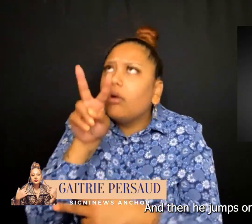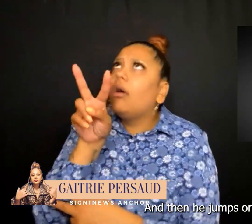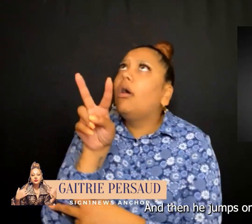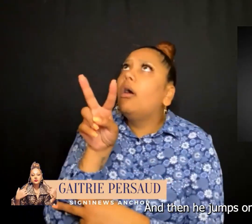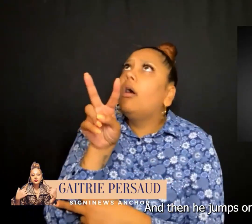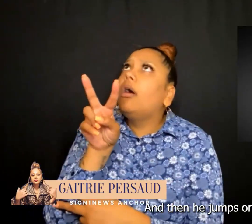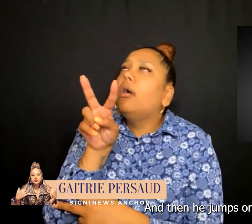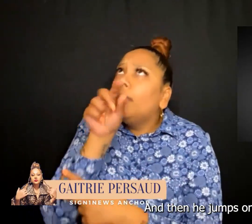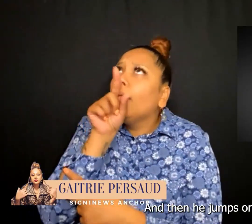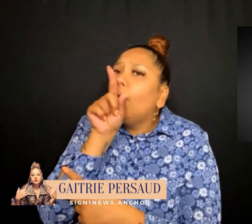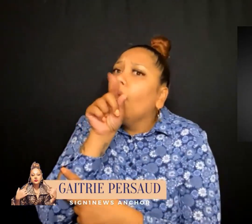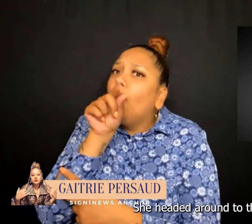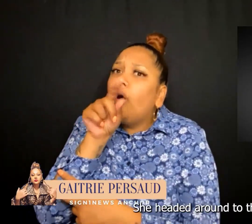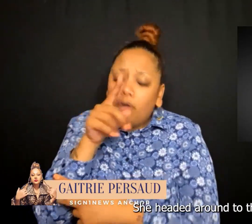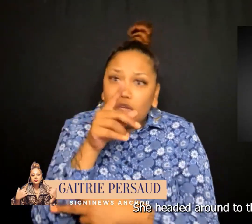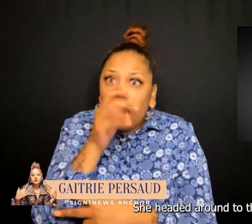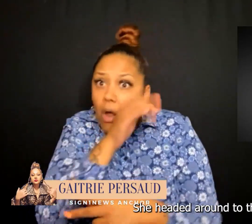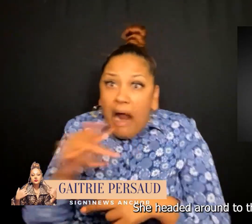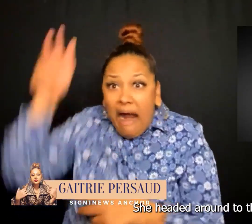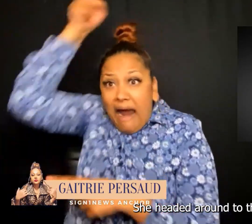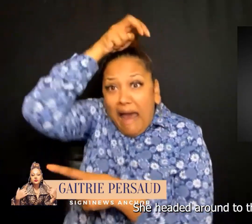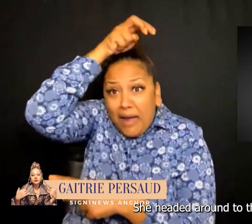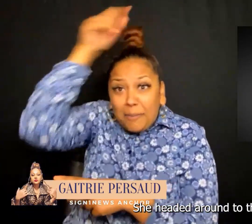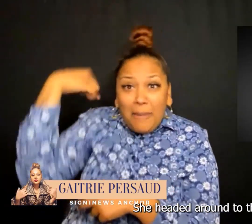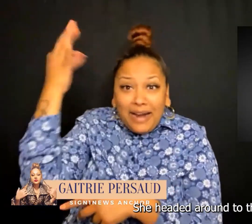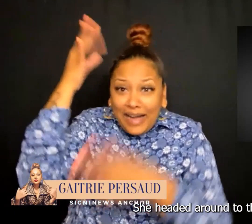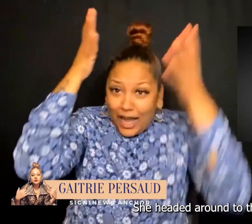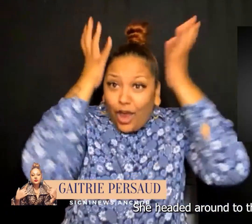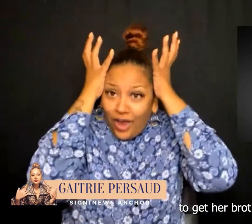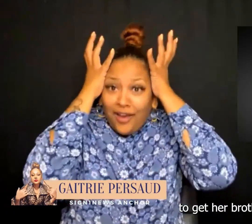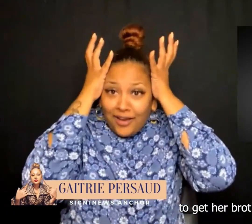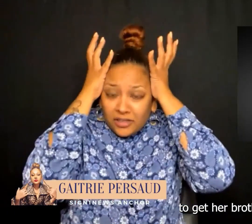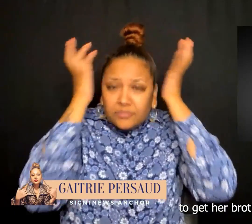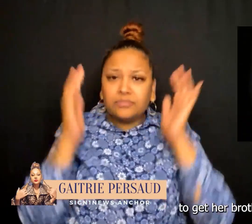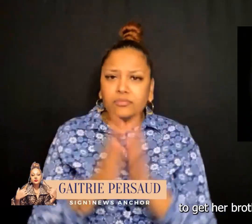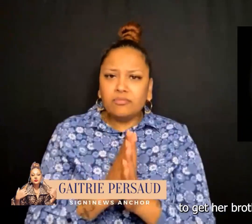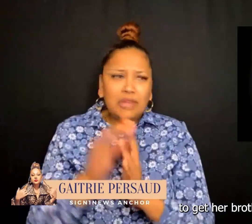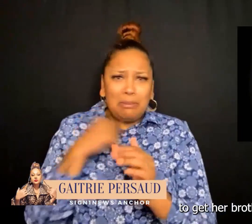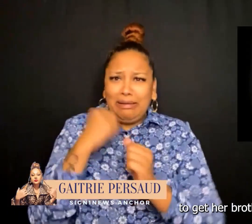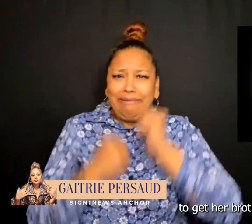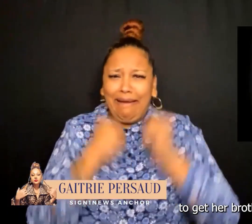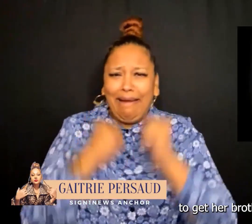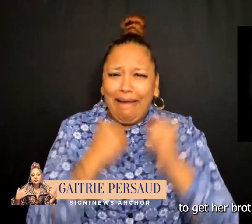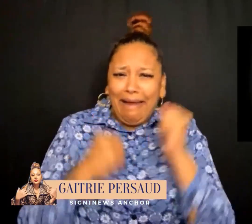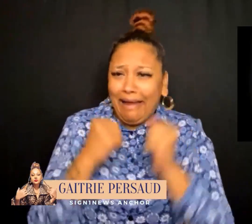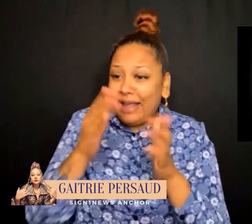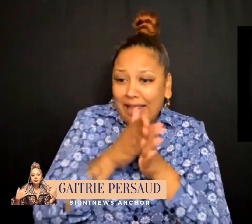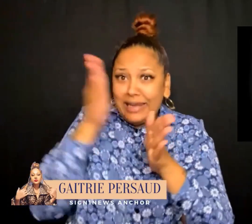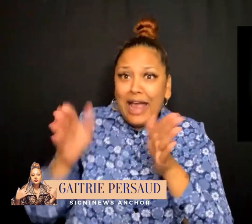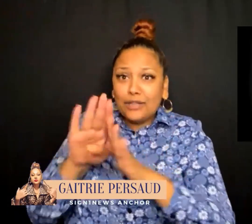he jumps on my head. She headed around to the front door to get her brother, Colton,